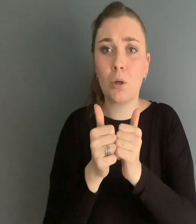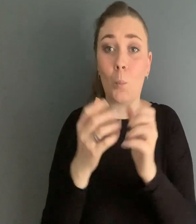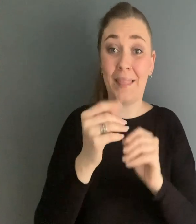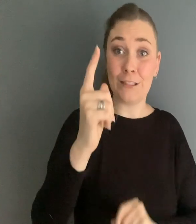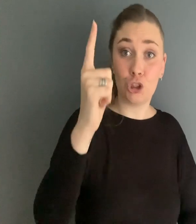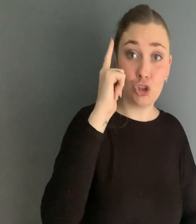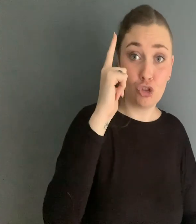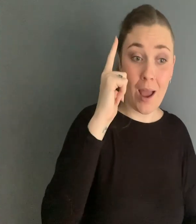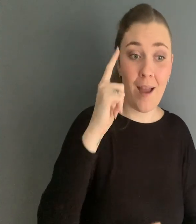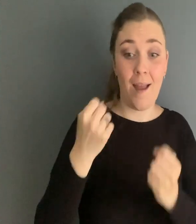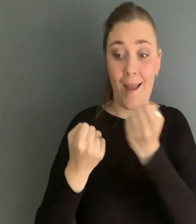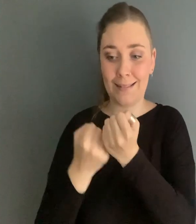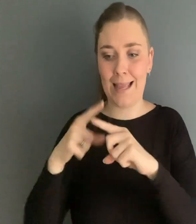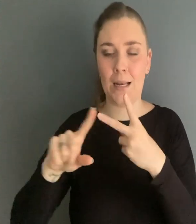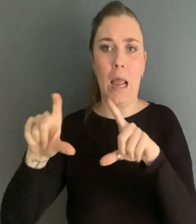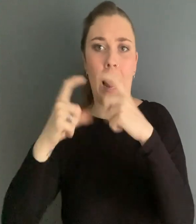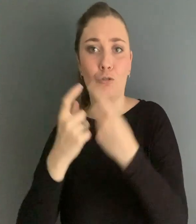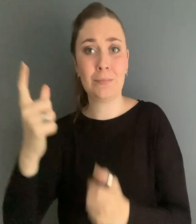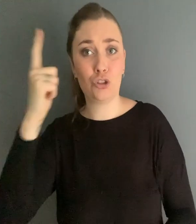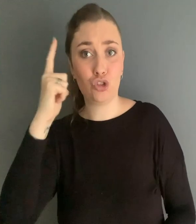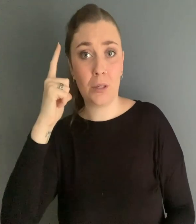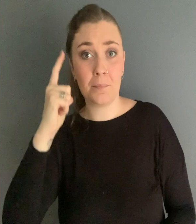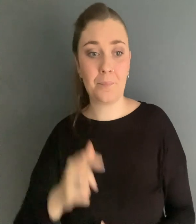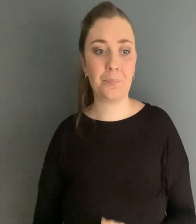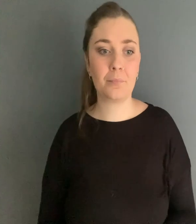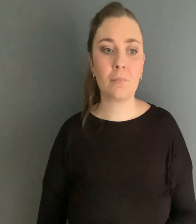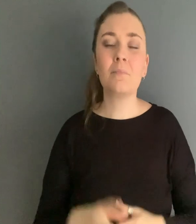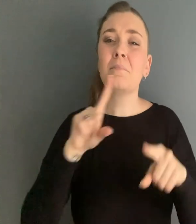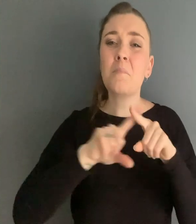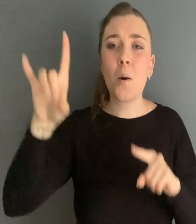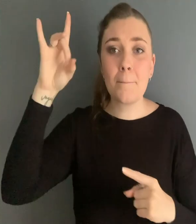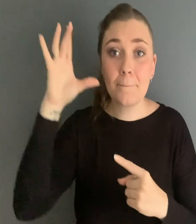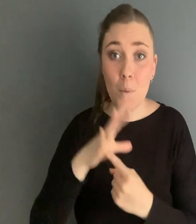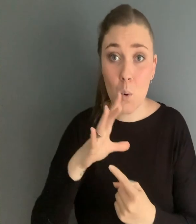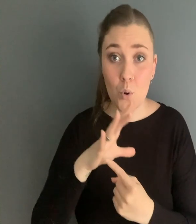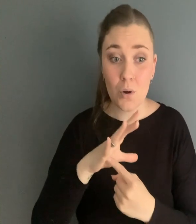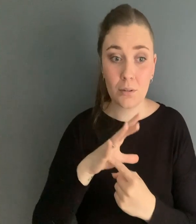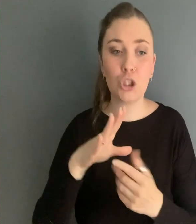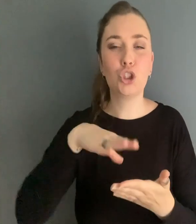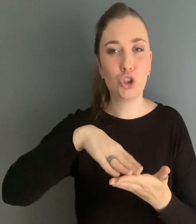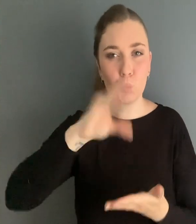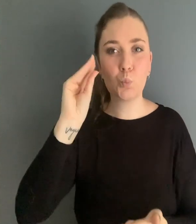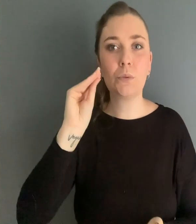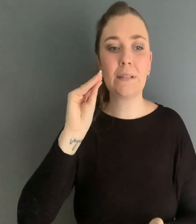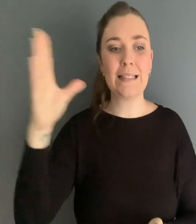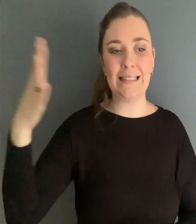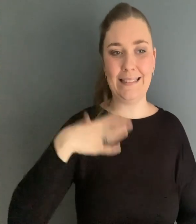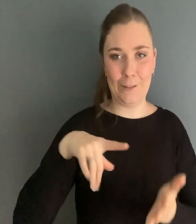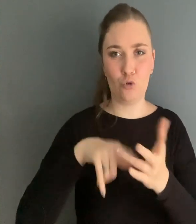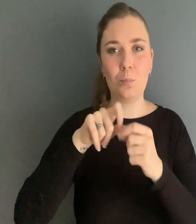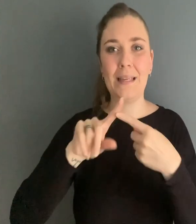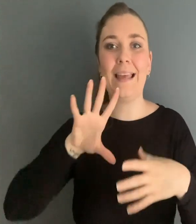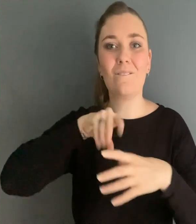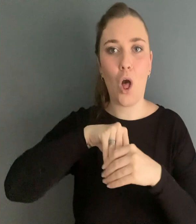between teacher aids and classroom teachers. But most importantly, students need to be